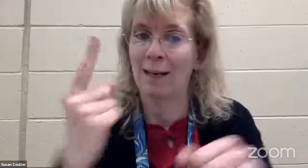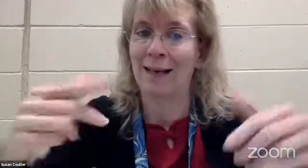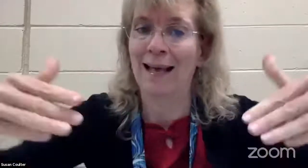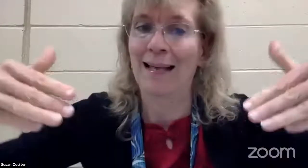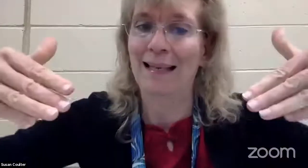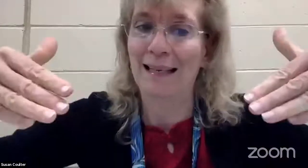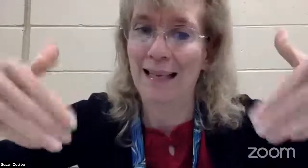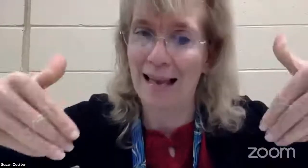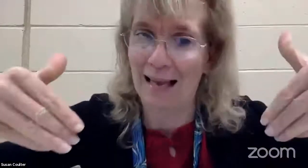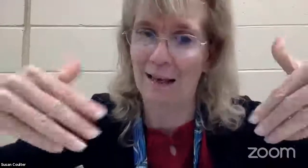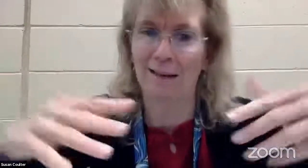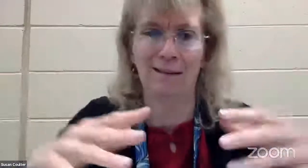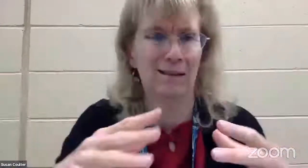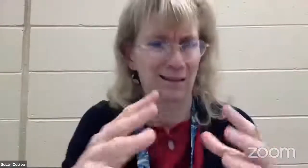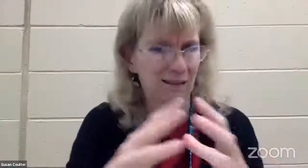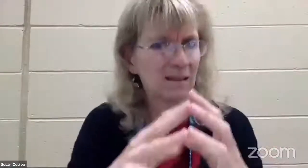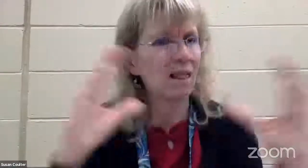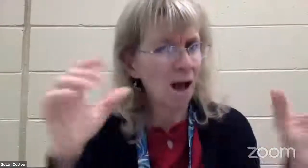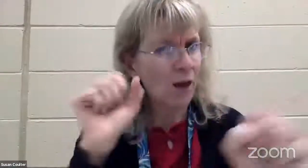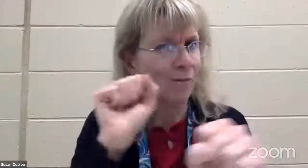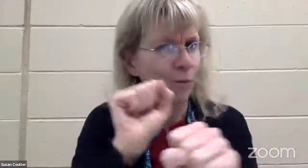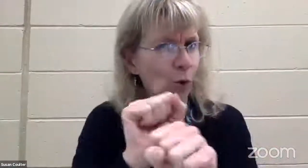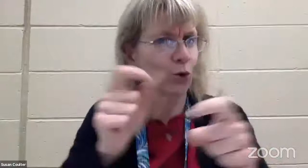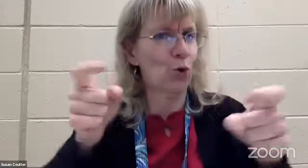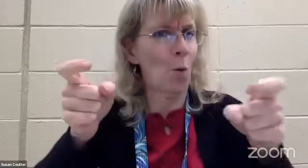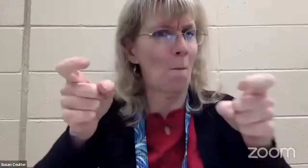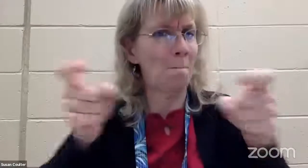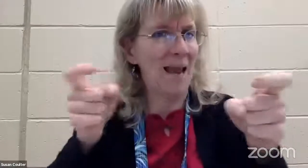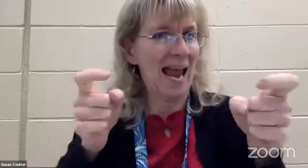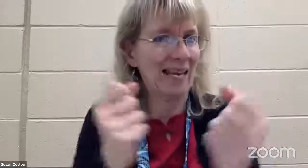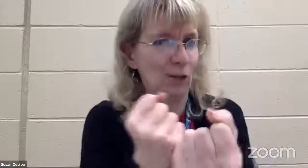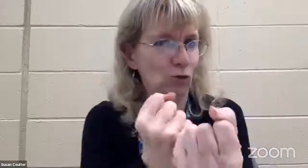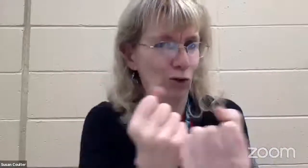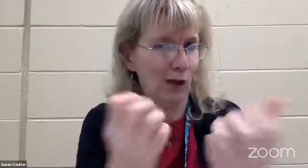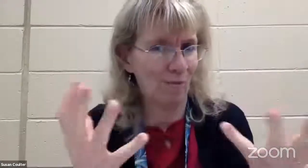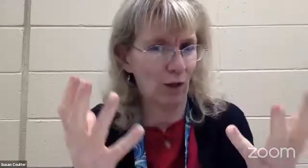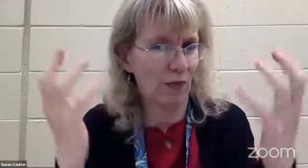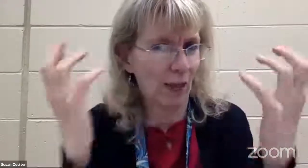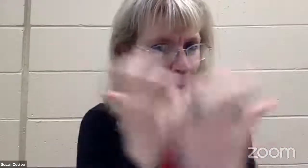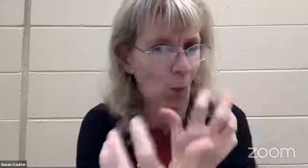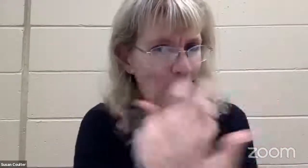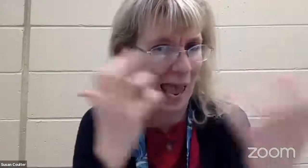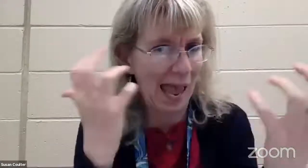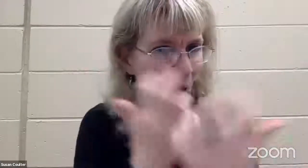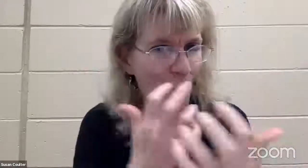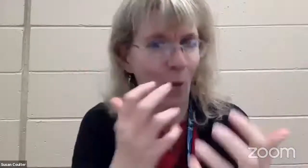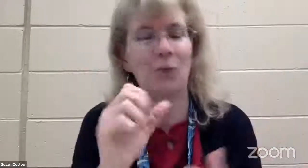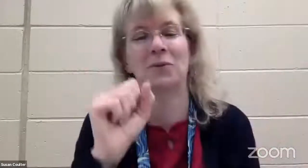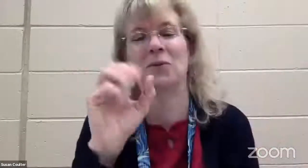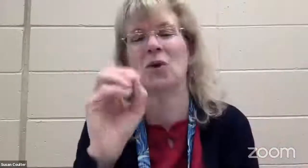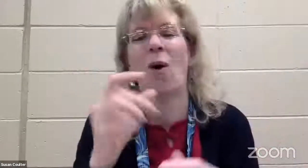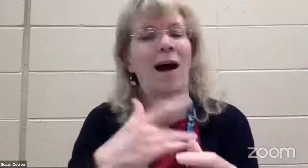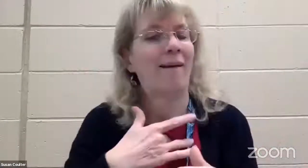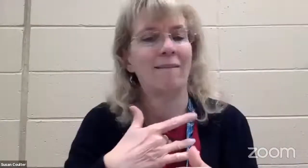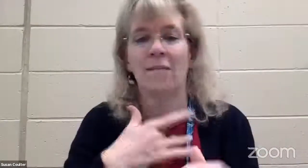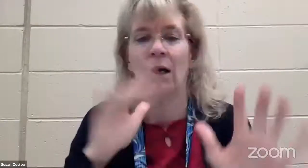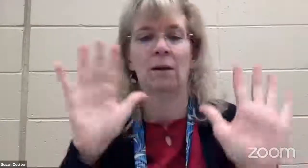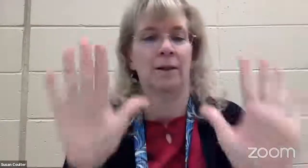Yeah. It's not like having a regular boss, right? They know your strengths, your skills, your weaknesses. Yeah, the added pressure of the future of the company riding on your shoulders. That